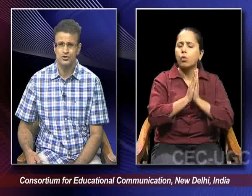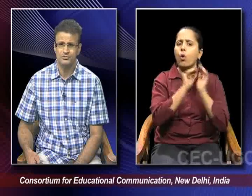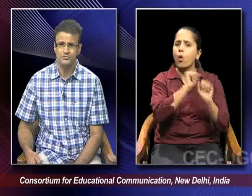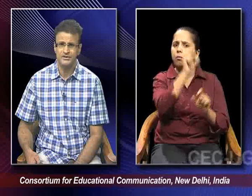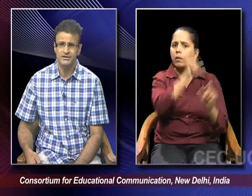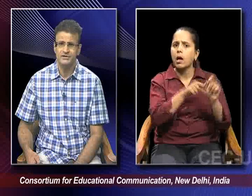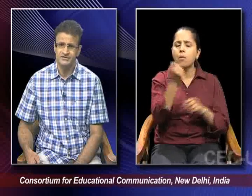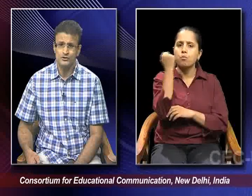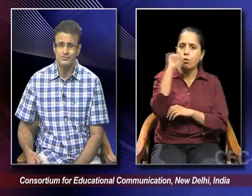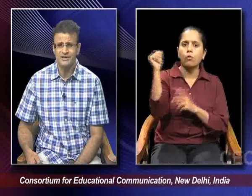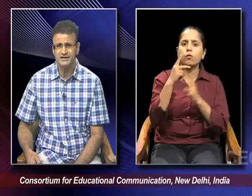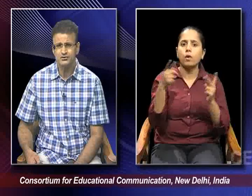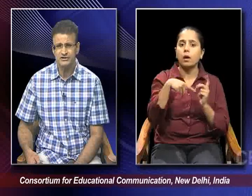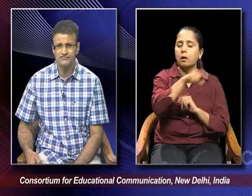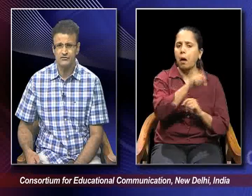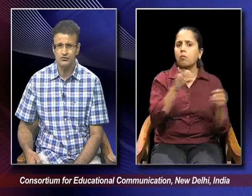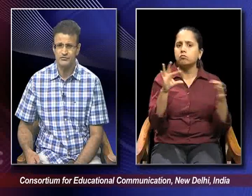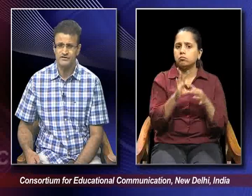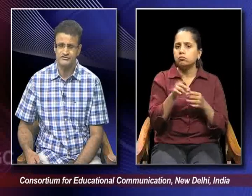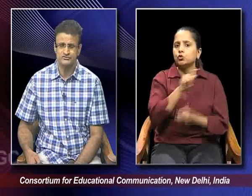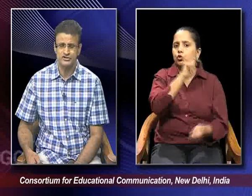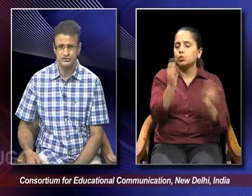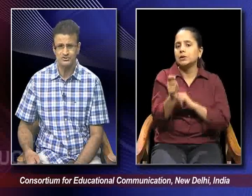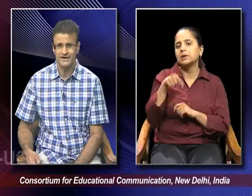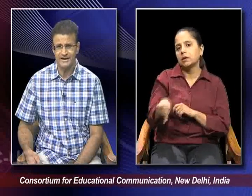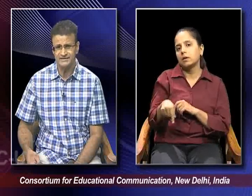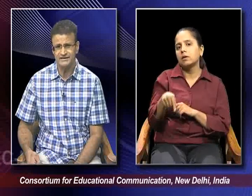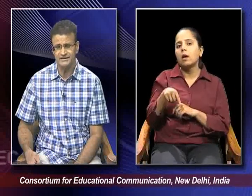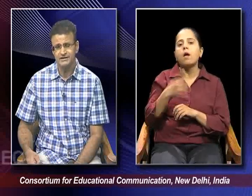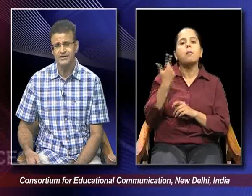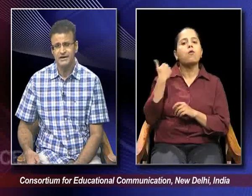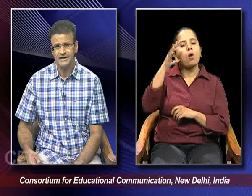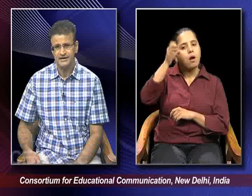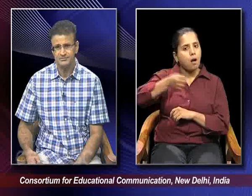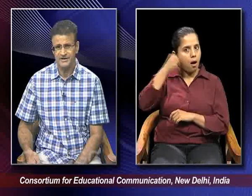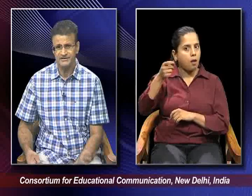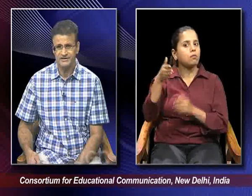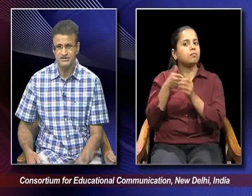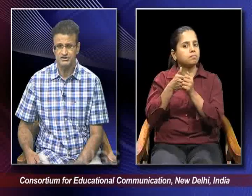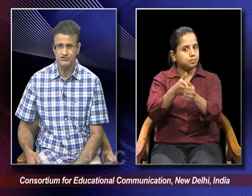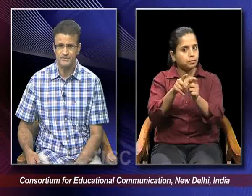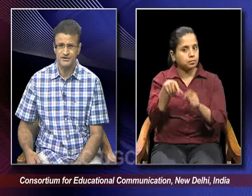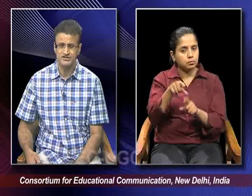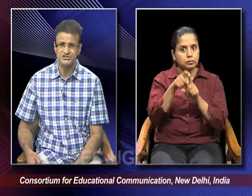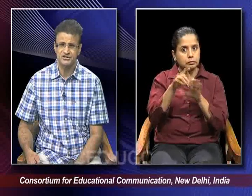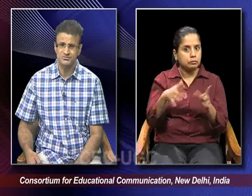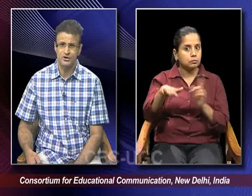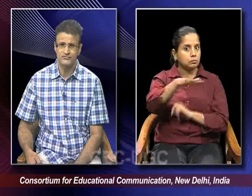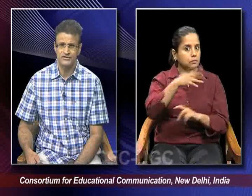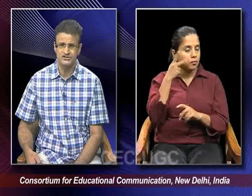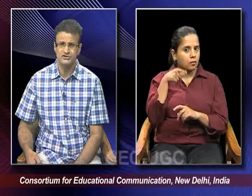could be linked to the reform movement which was launched by Gandhi, and it bred the danger of propagation